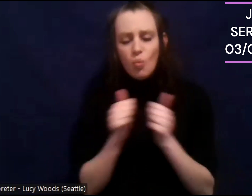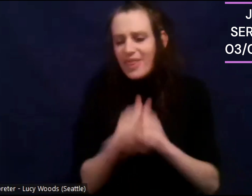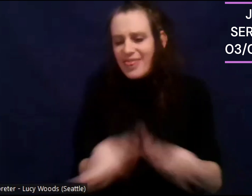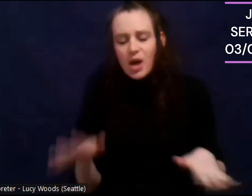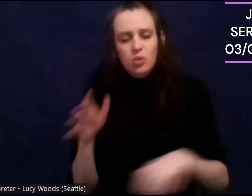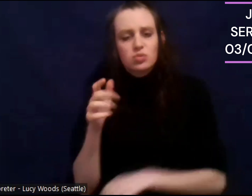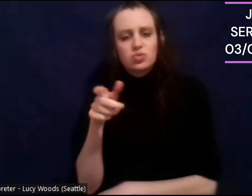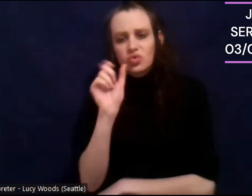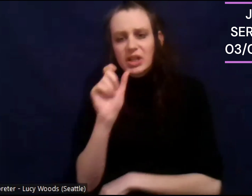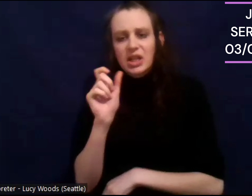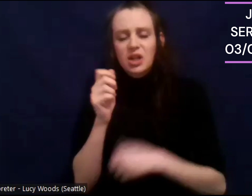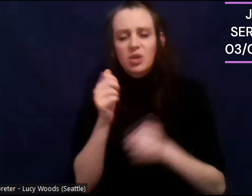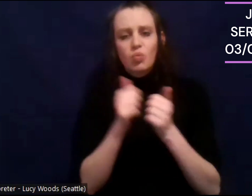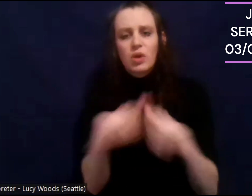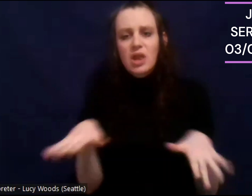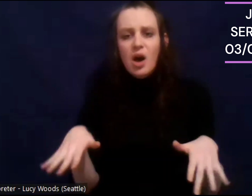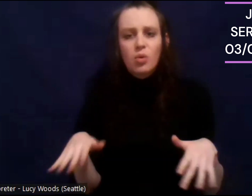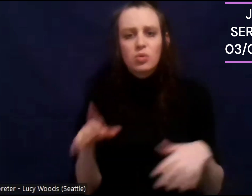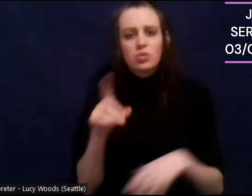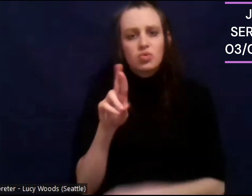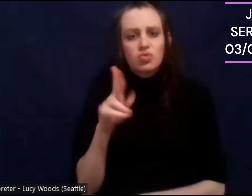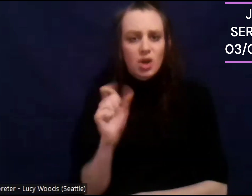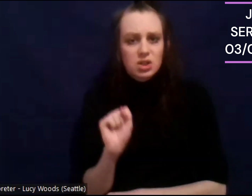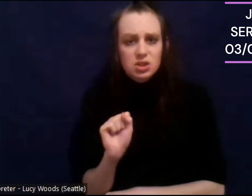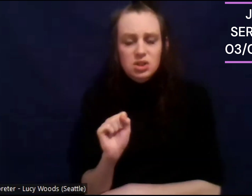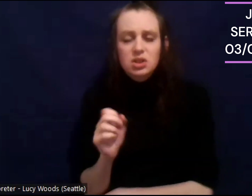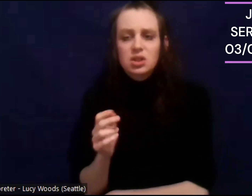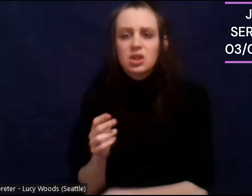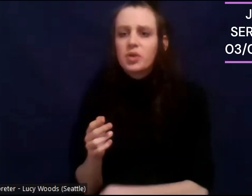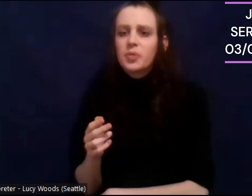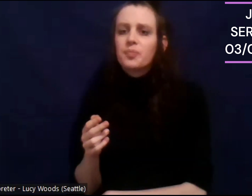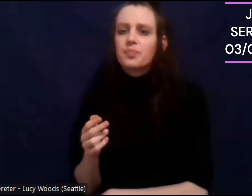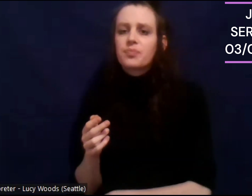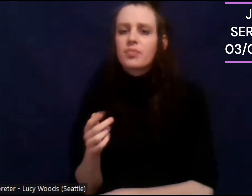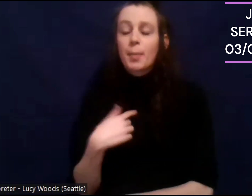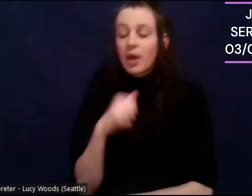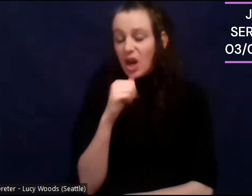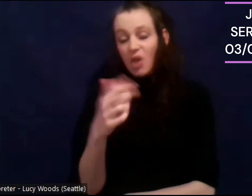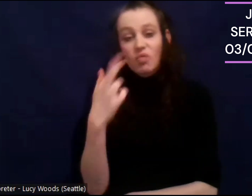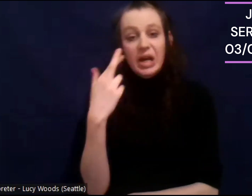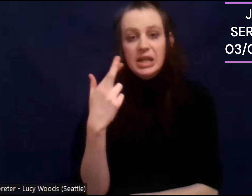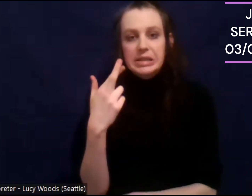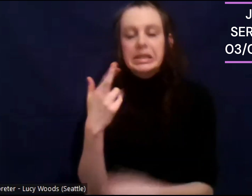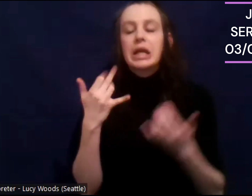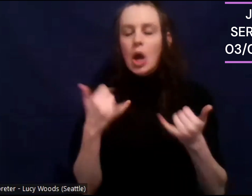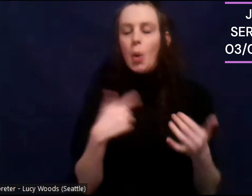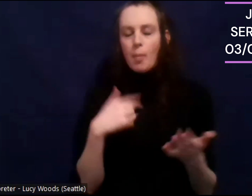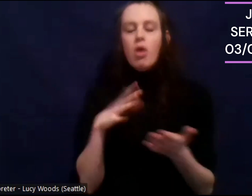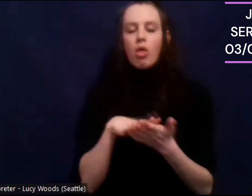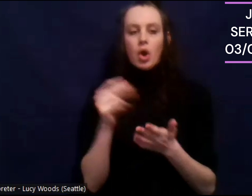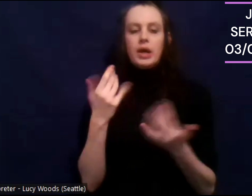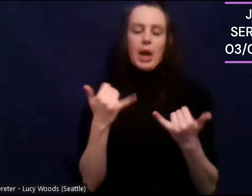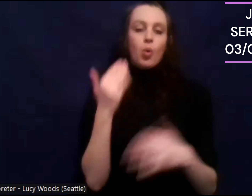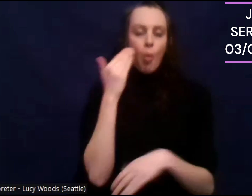without drugging. And what I didn't realize at the time, what I thankfully was given the opportunity to learn, is because